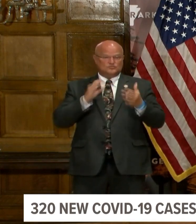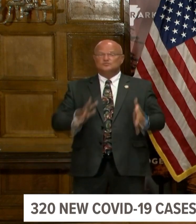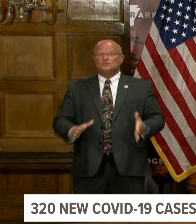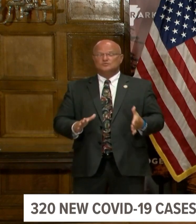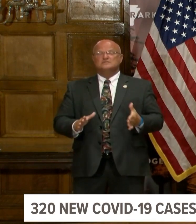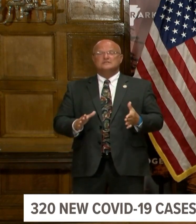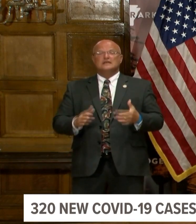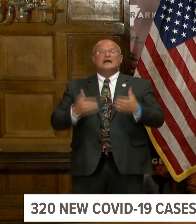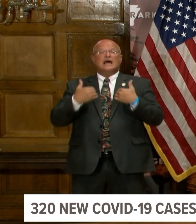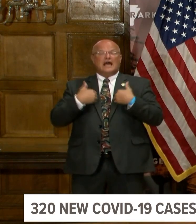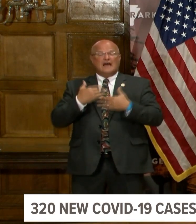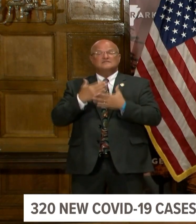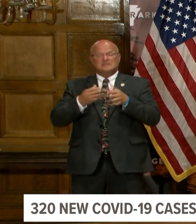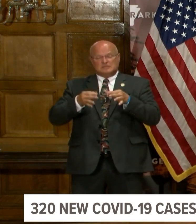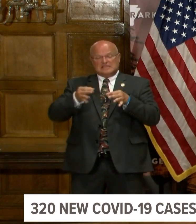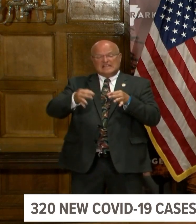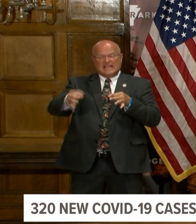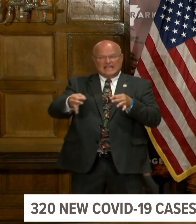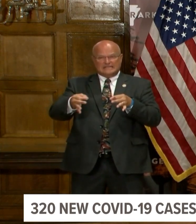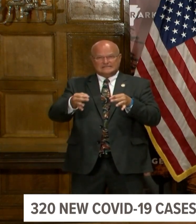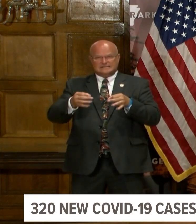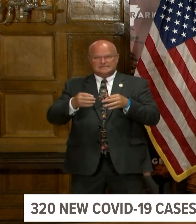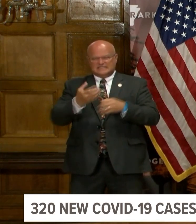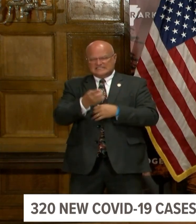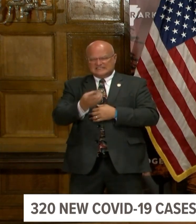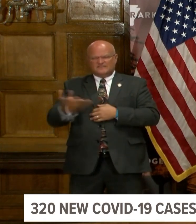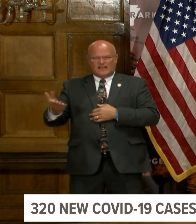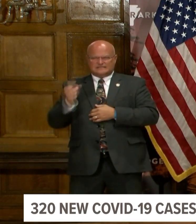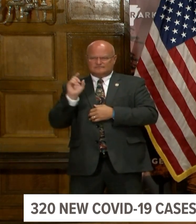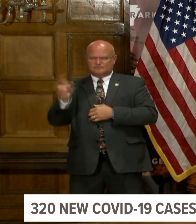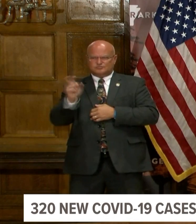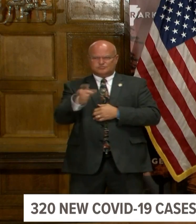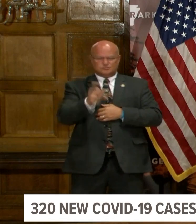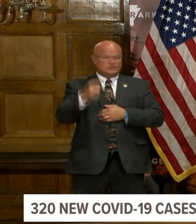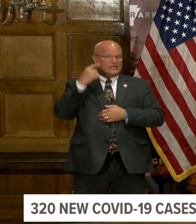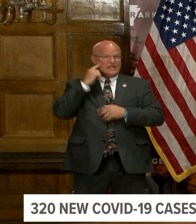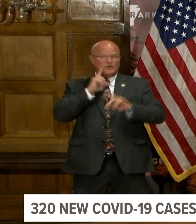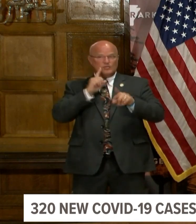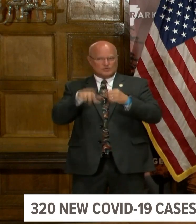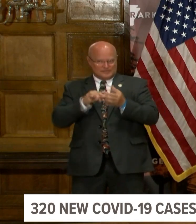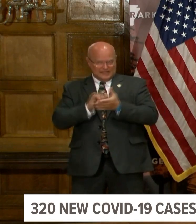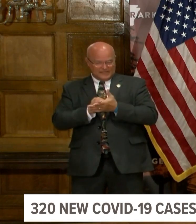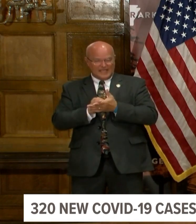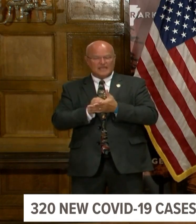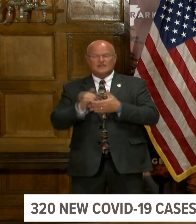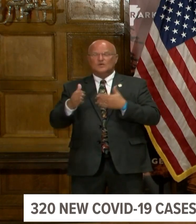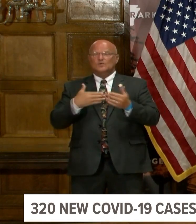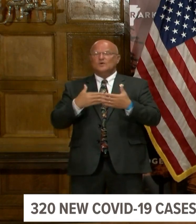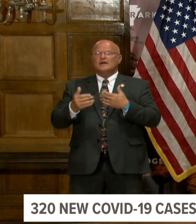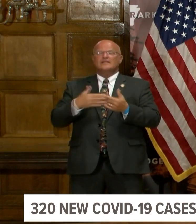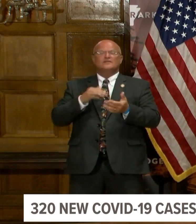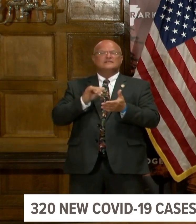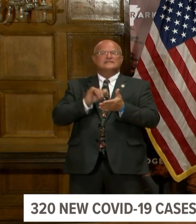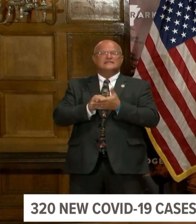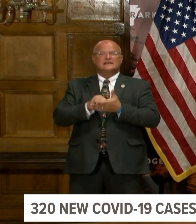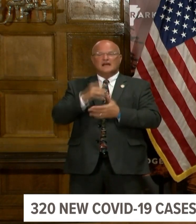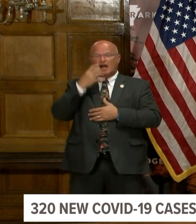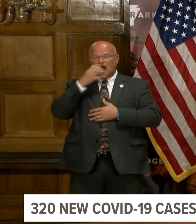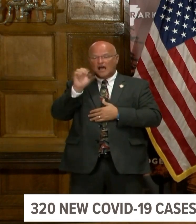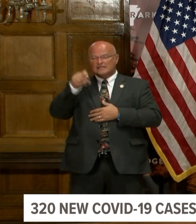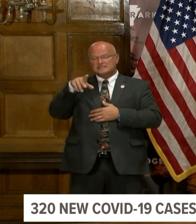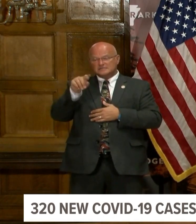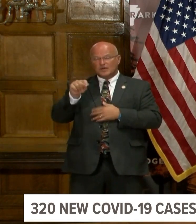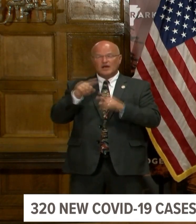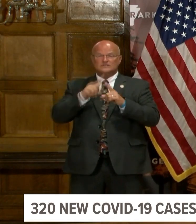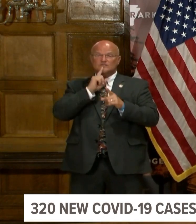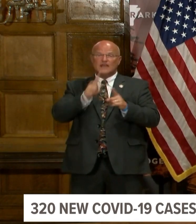You know, there have been some delays in just getting devices. We continue to hear reports of that, whether that be the hotspots